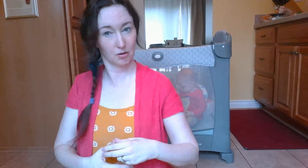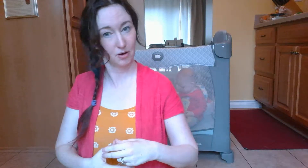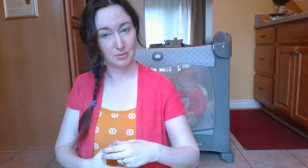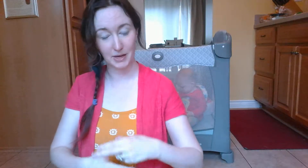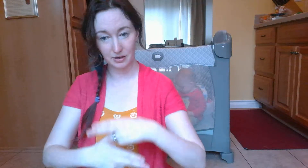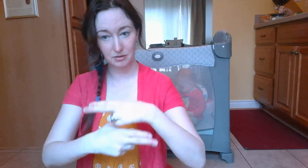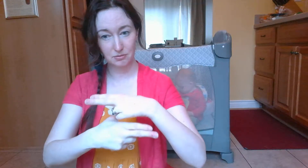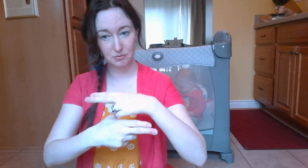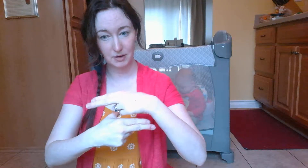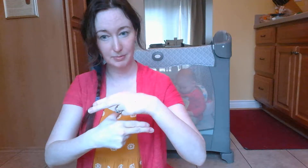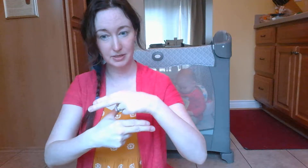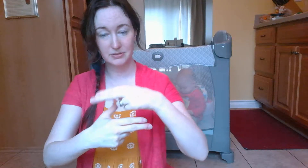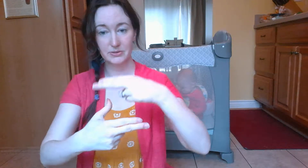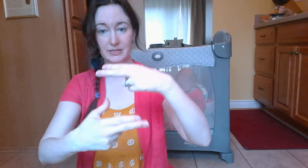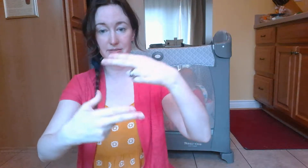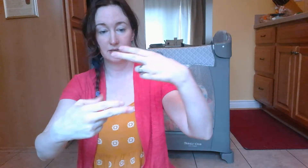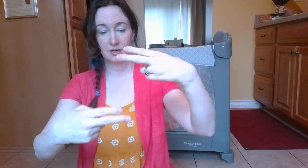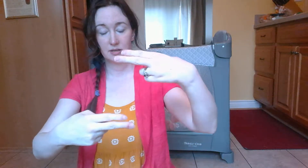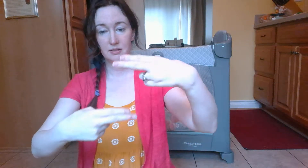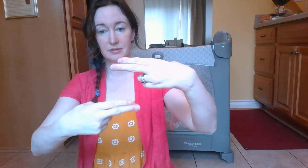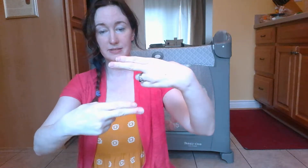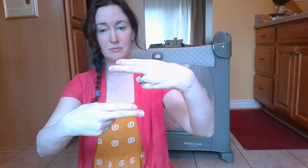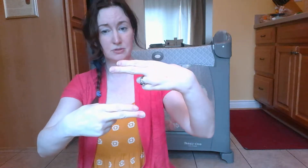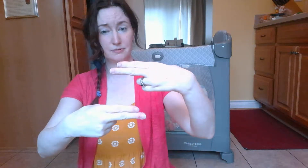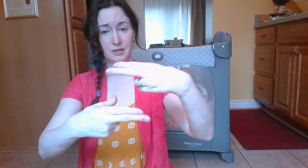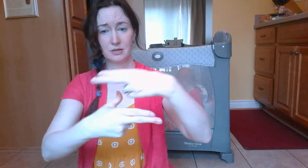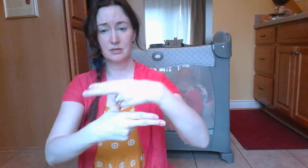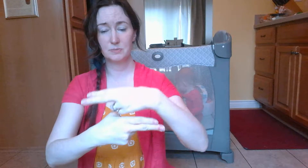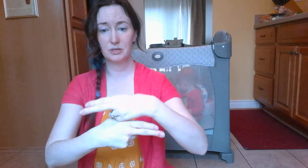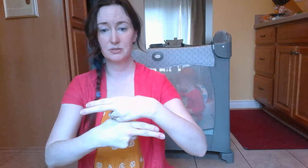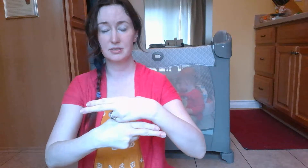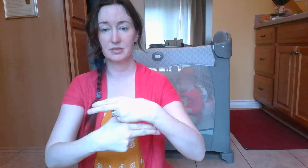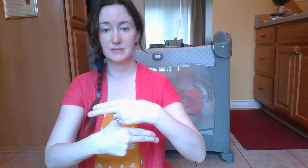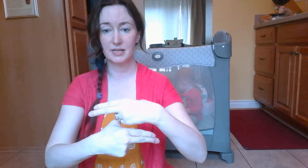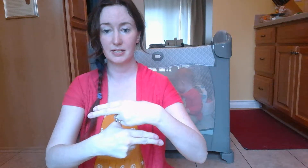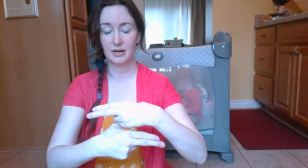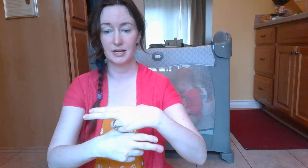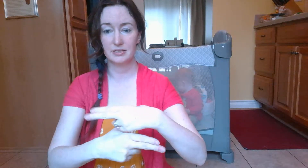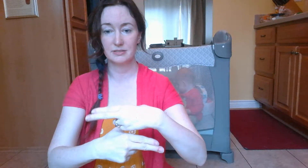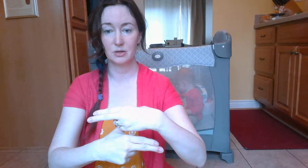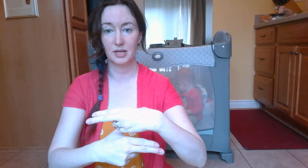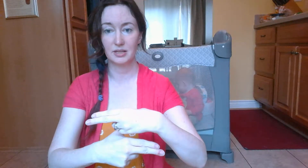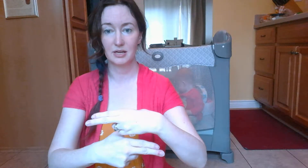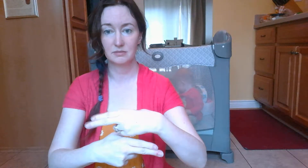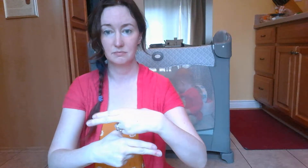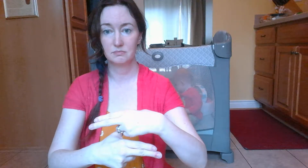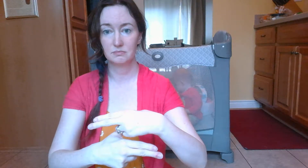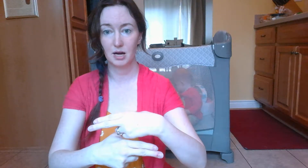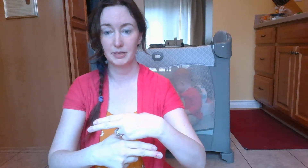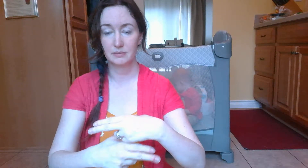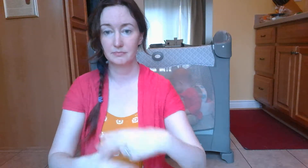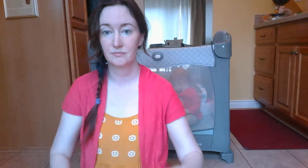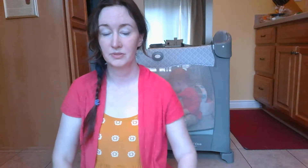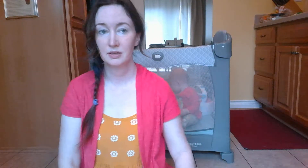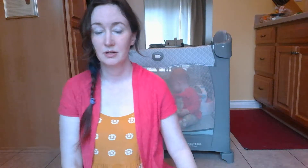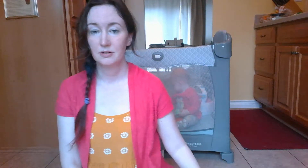up about it. Rabbit. So that's same 2 fingers, but you just kind of stack your hands and go like that. Rabbit.